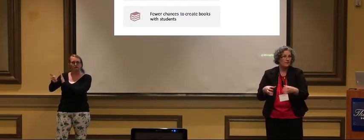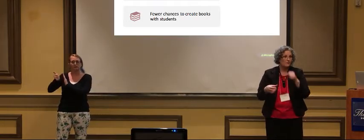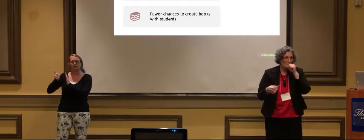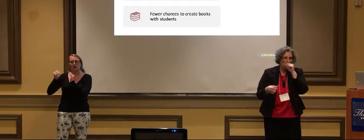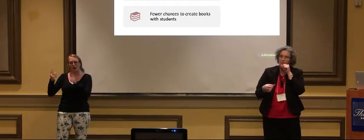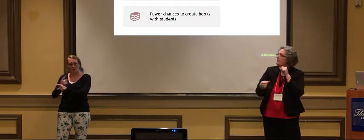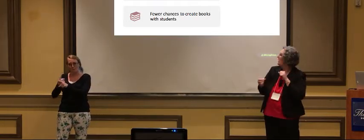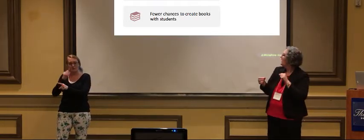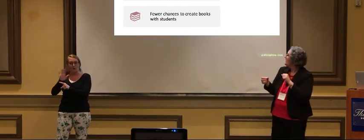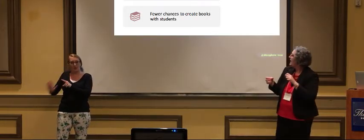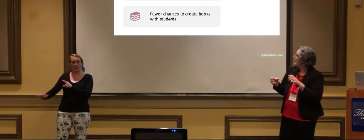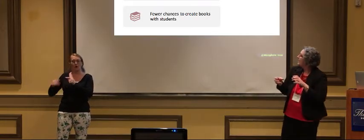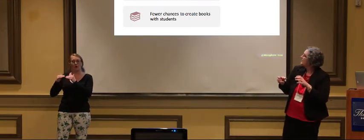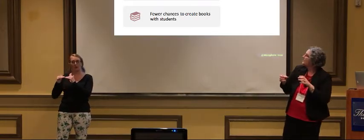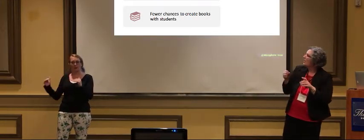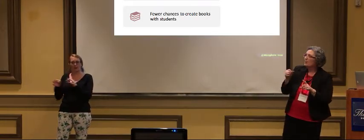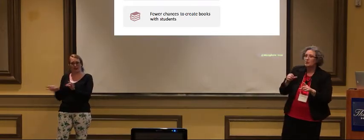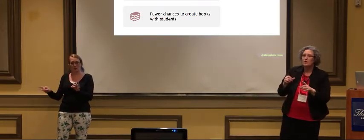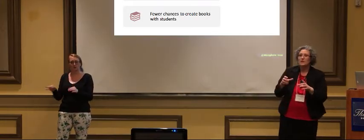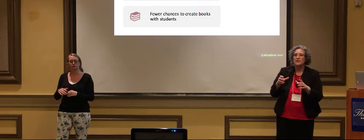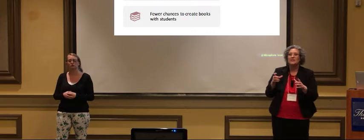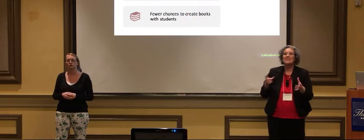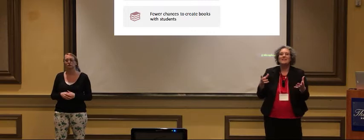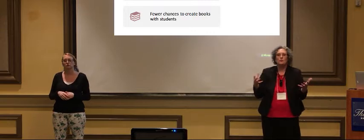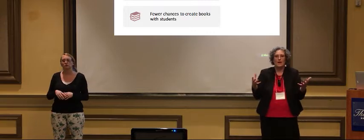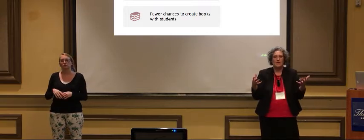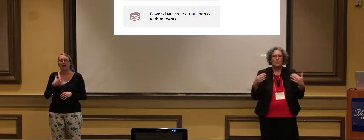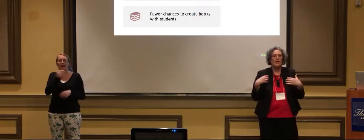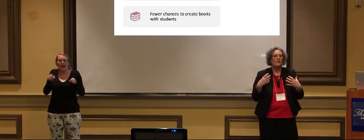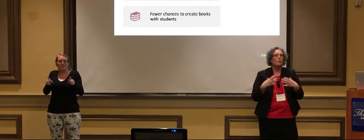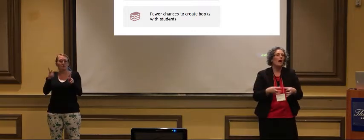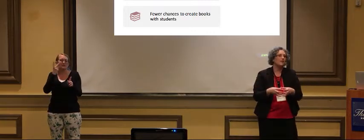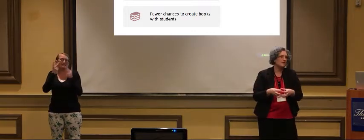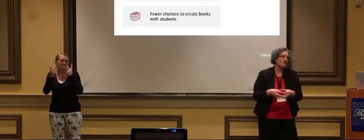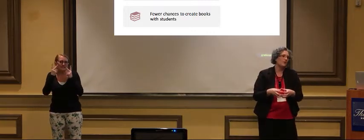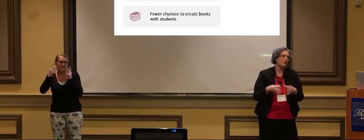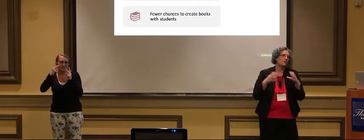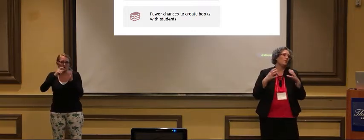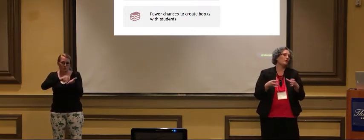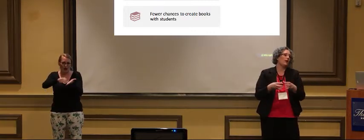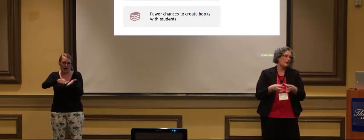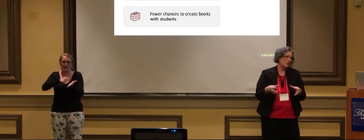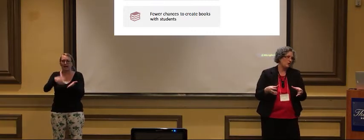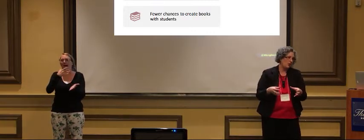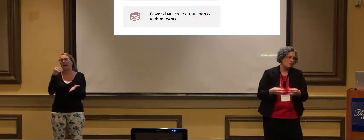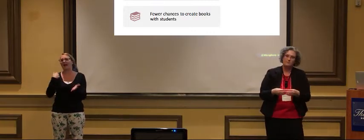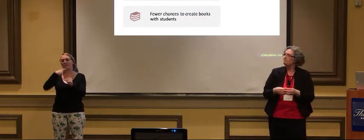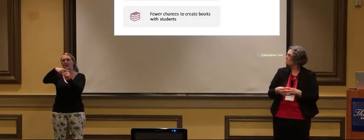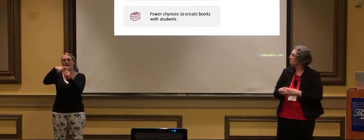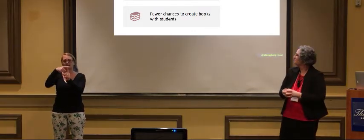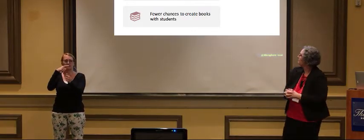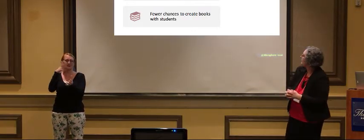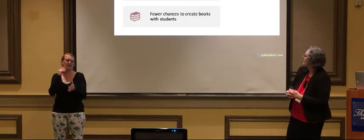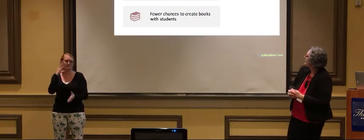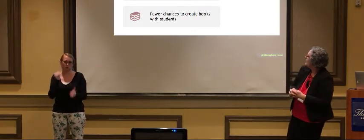language level, and some opportunity to see writing and have a positive experience with writing in